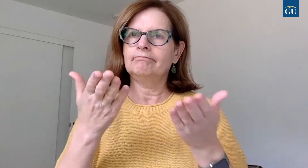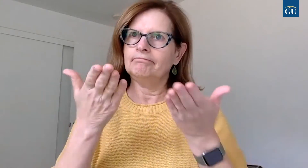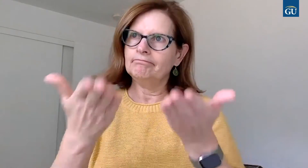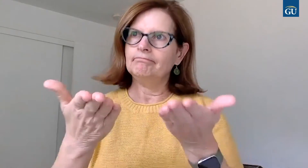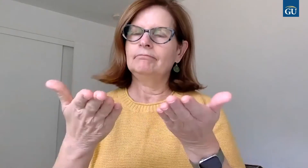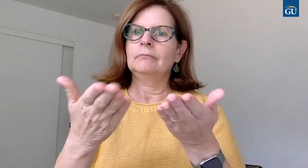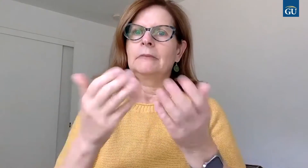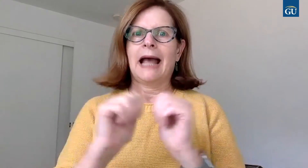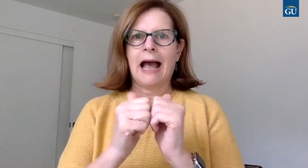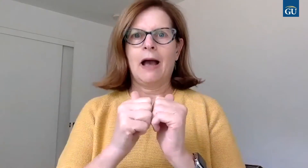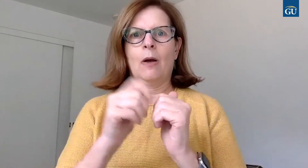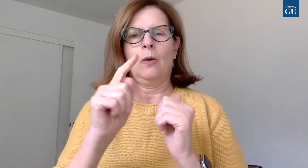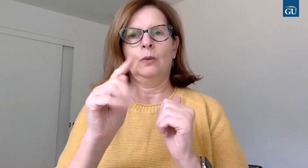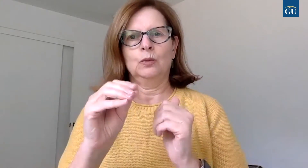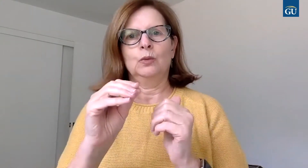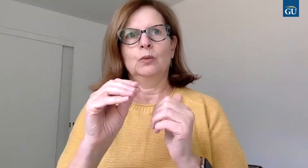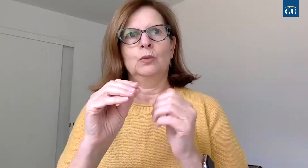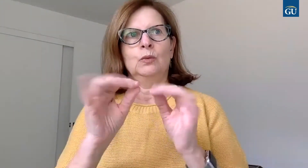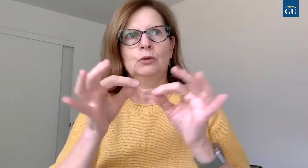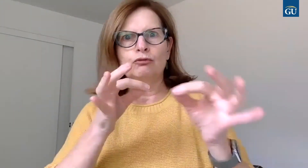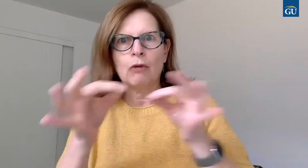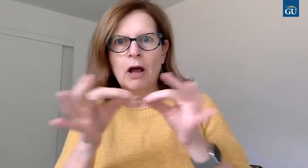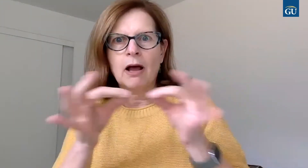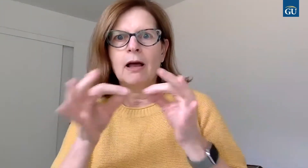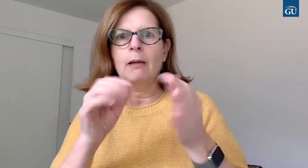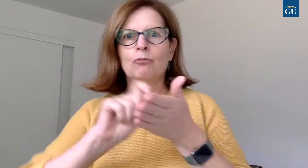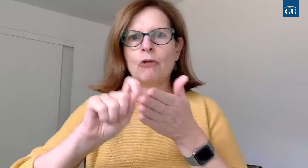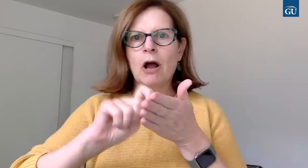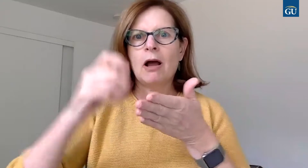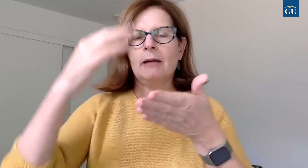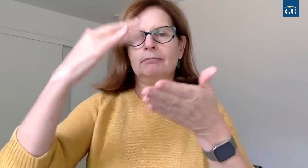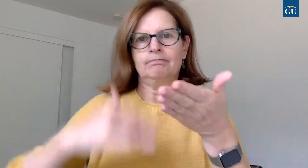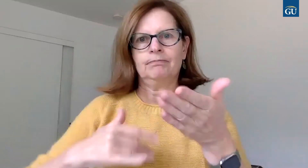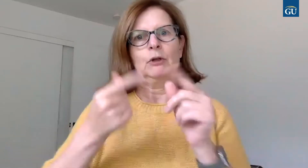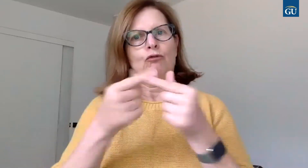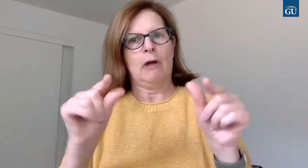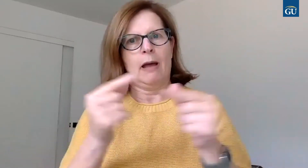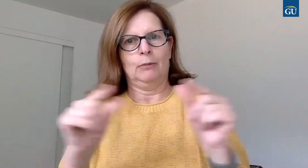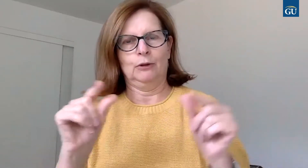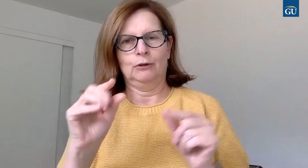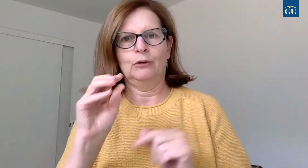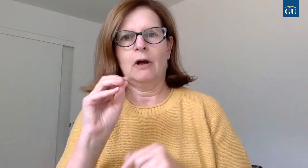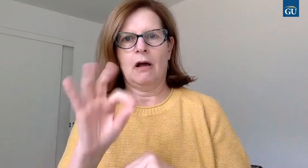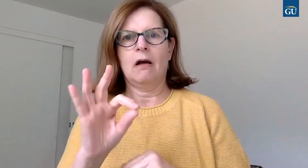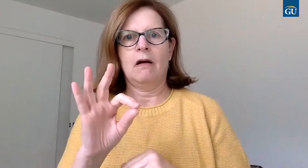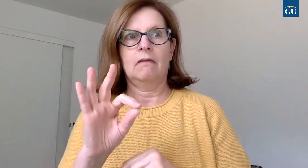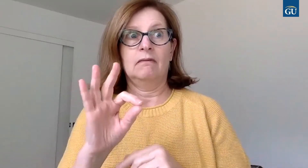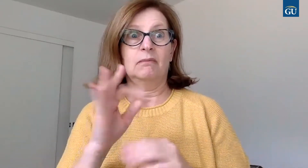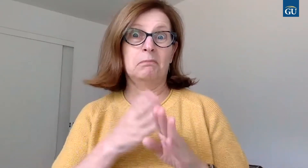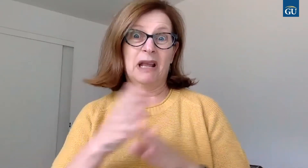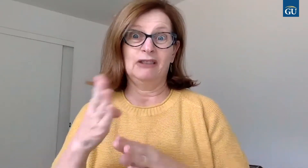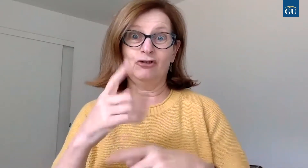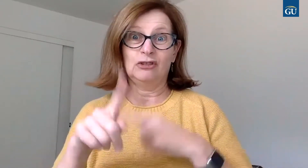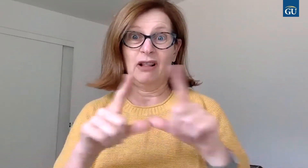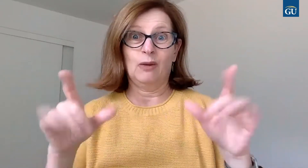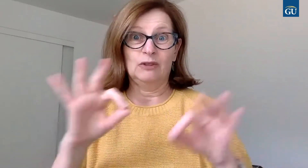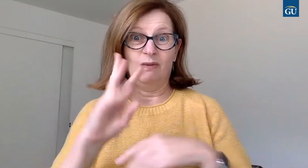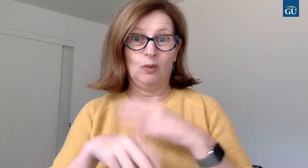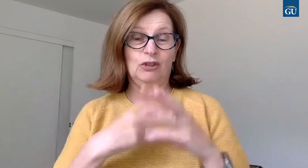What became a project at the time was how to describe and write the grammar of the major signed language of the world, which was